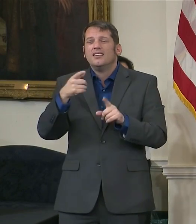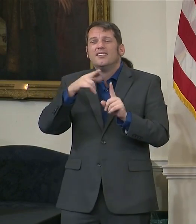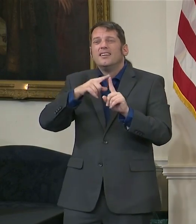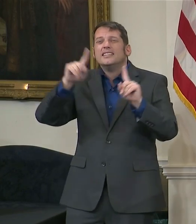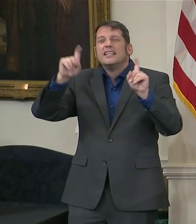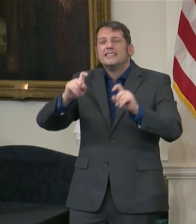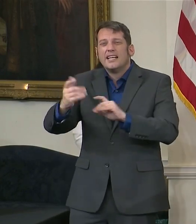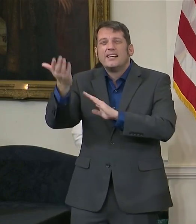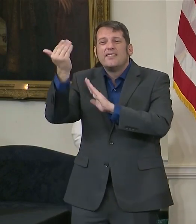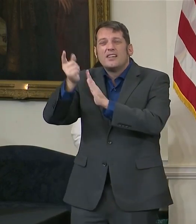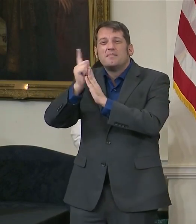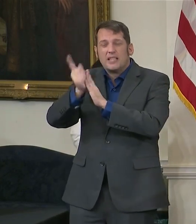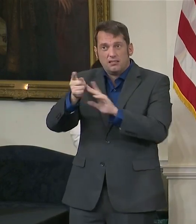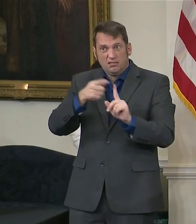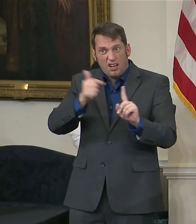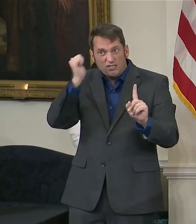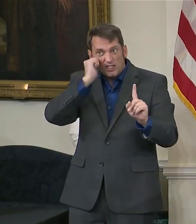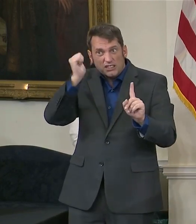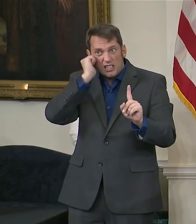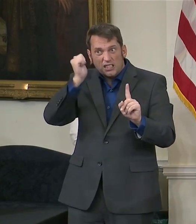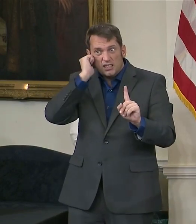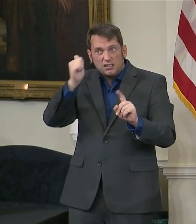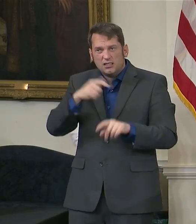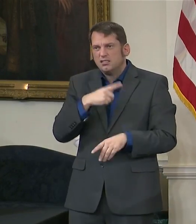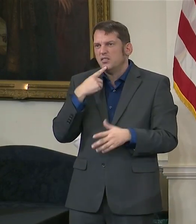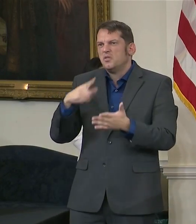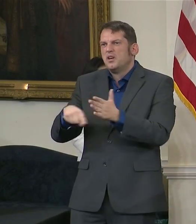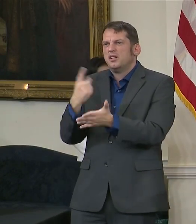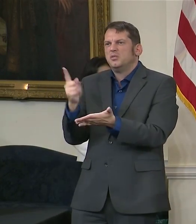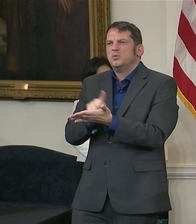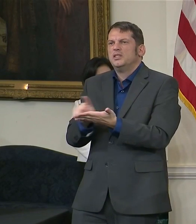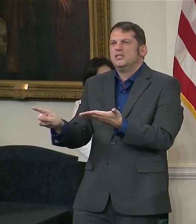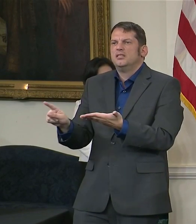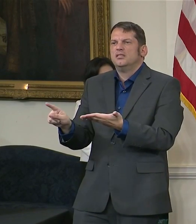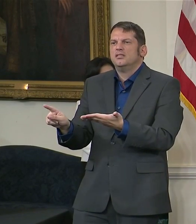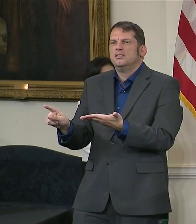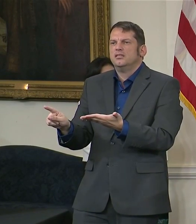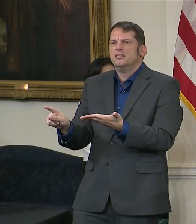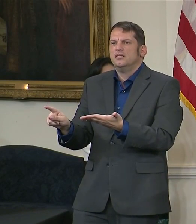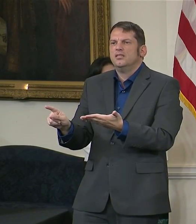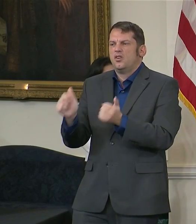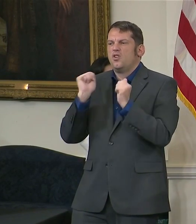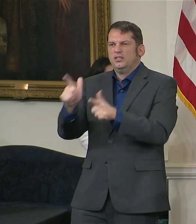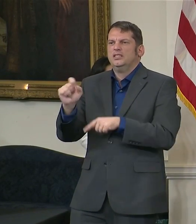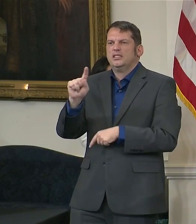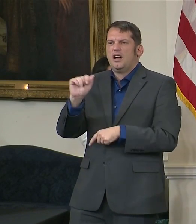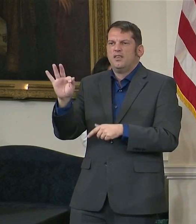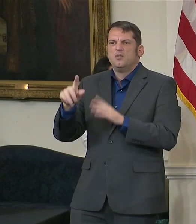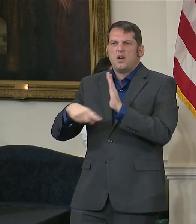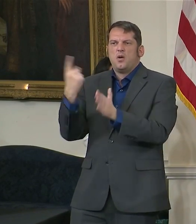you, or? Once a week, all of our staff here and all the government